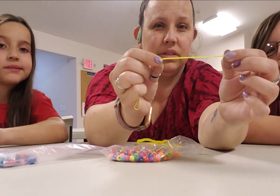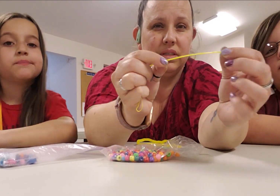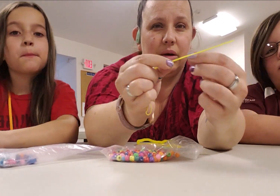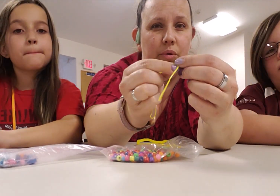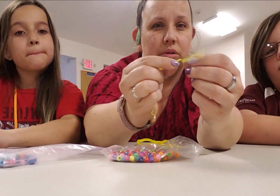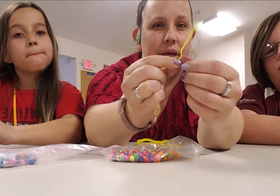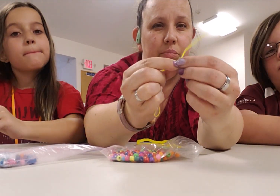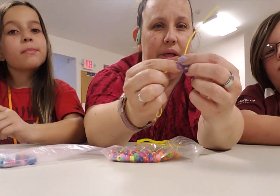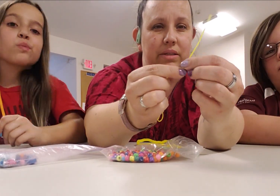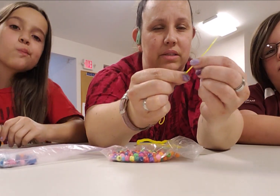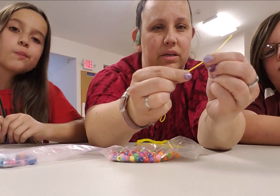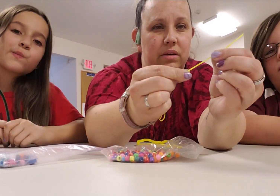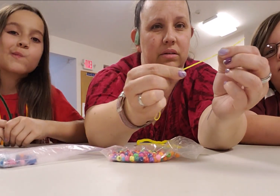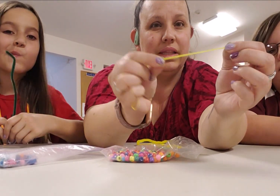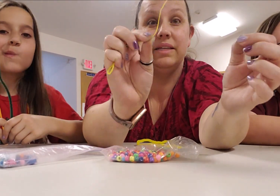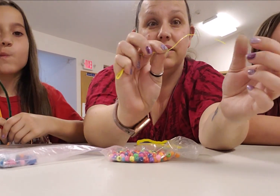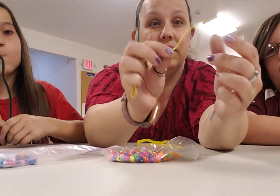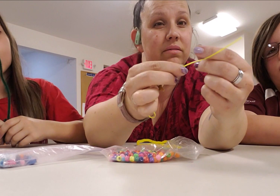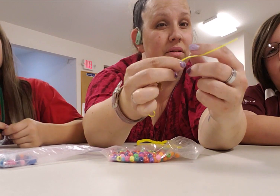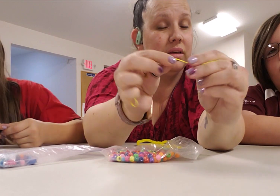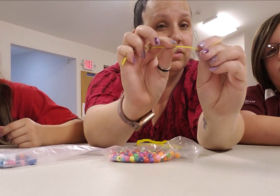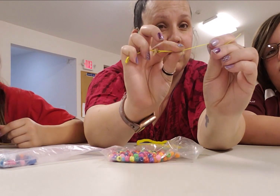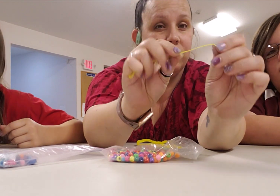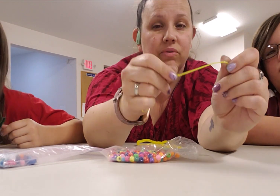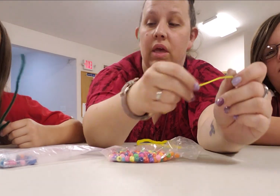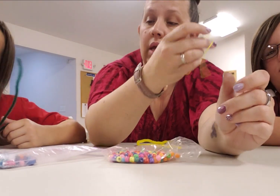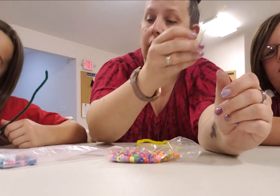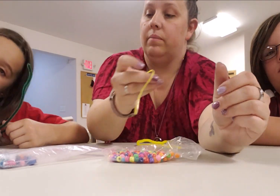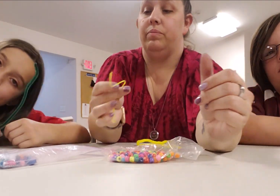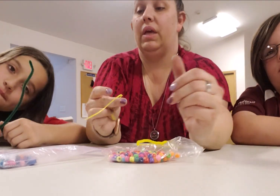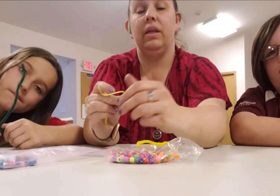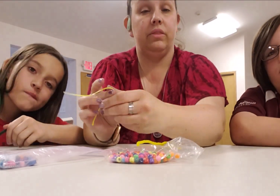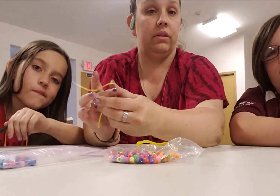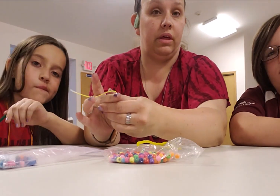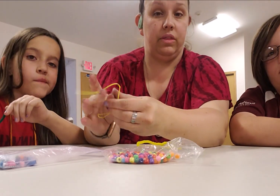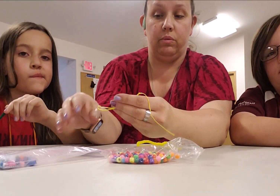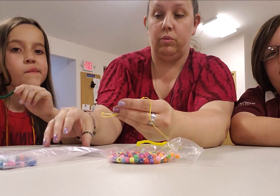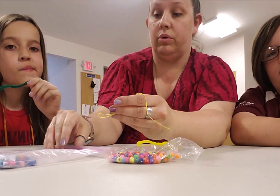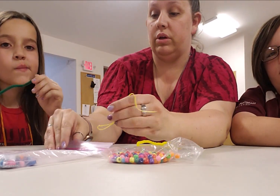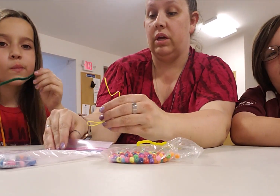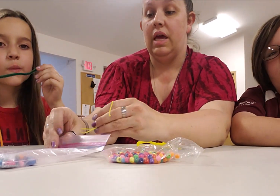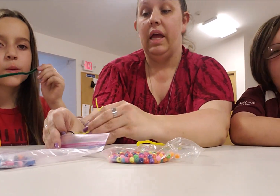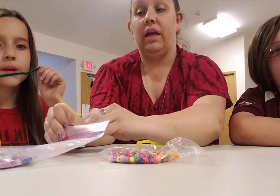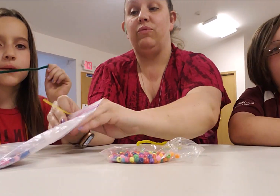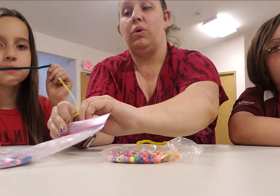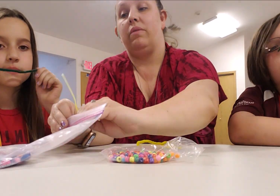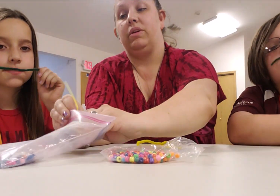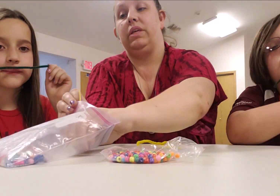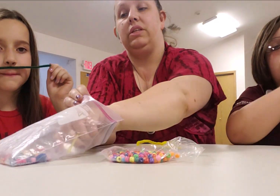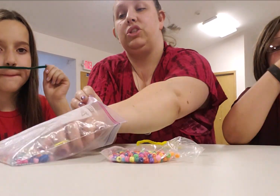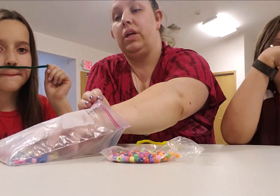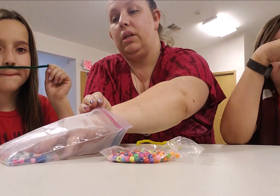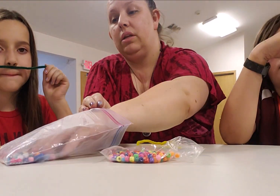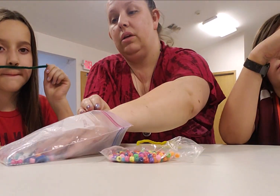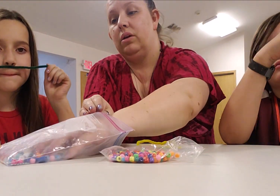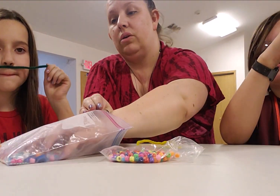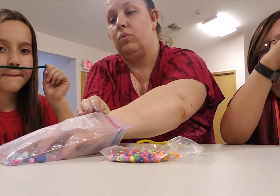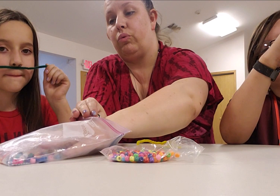is that weird like plastic lacing stuff. Anything like that would work. If you have a keychain